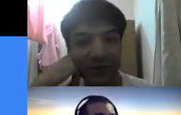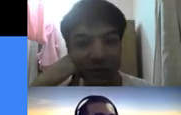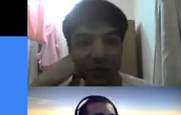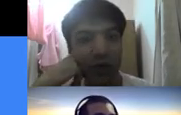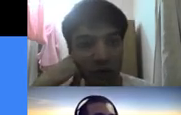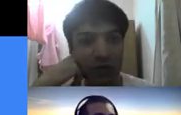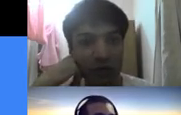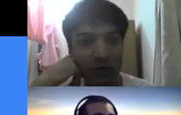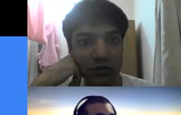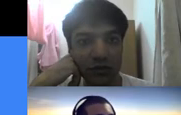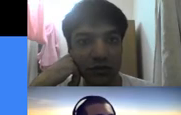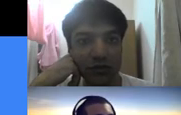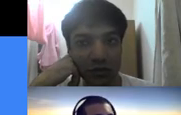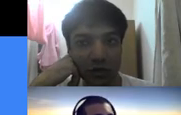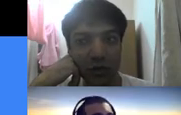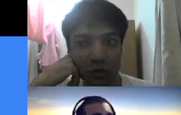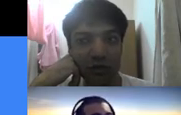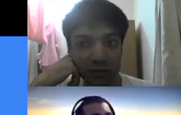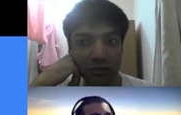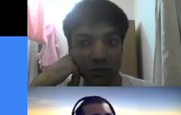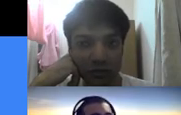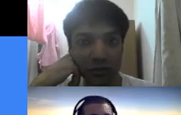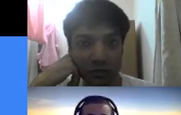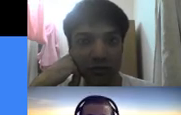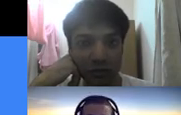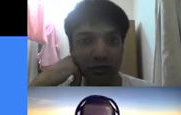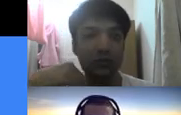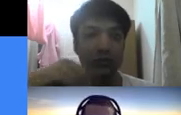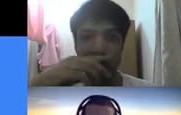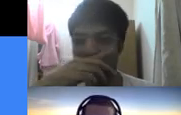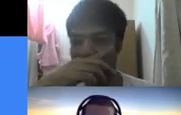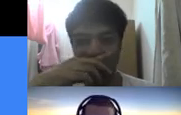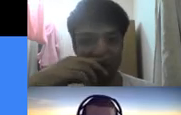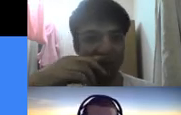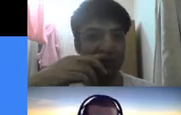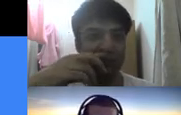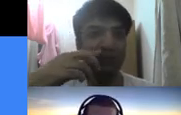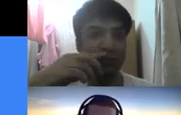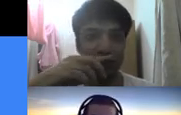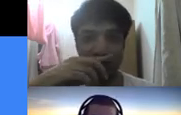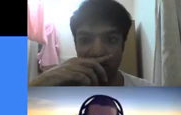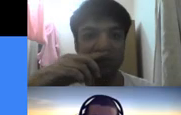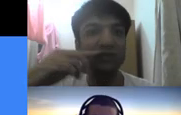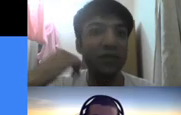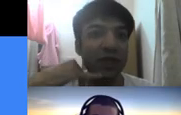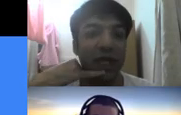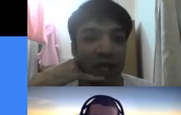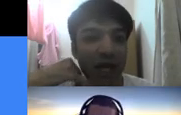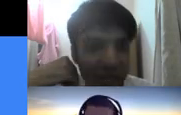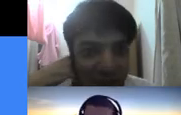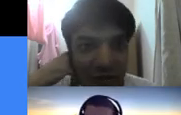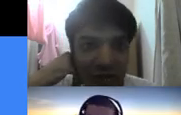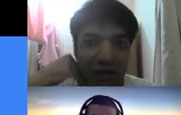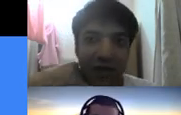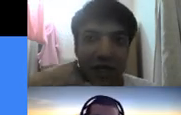Yeah, so like one in this could be a really funny, like a funny Yeah,